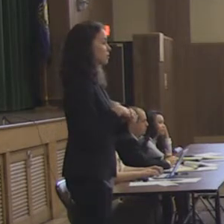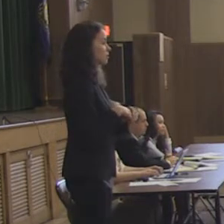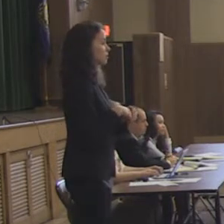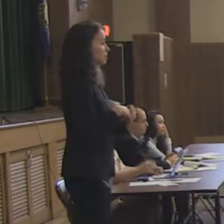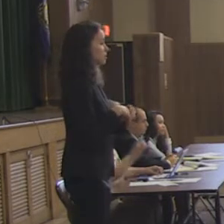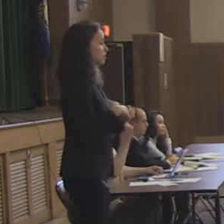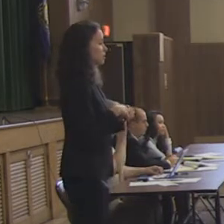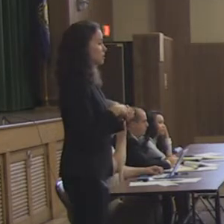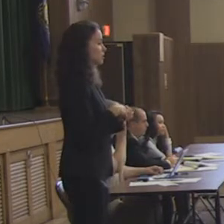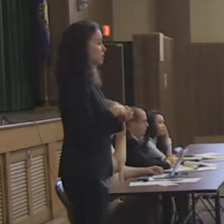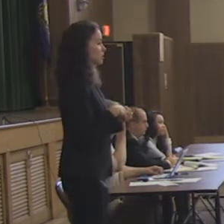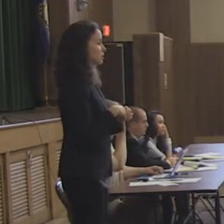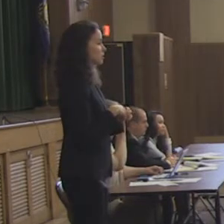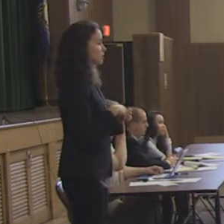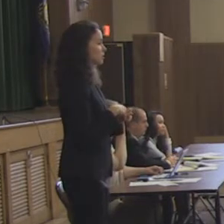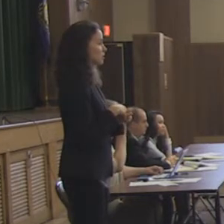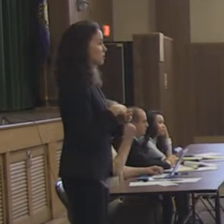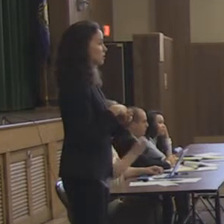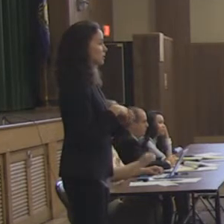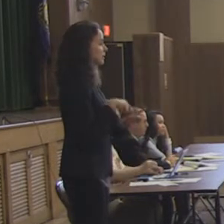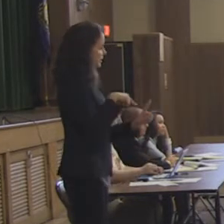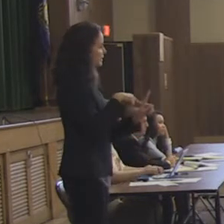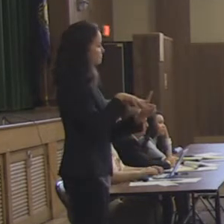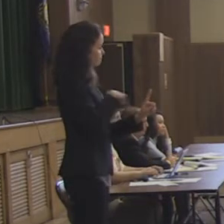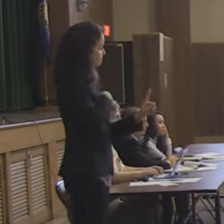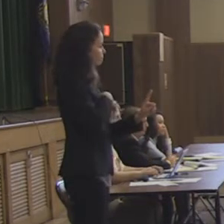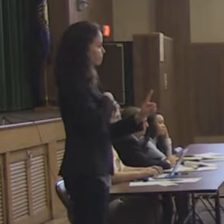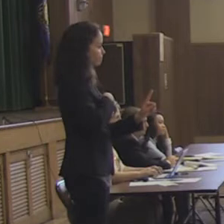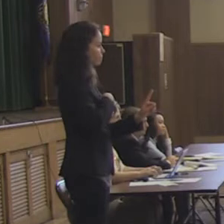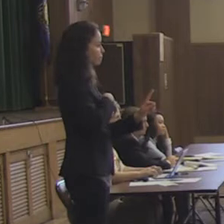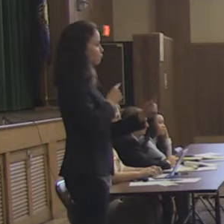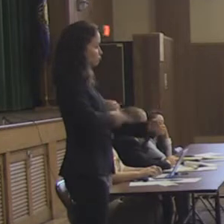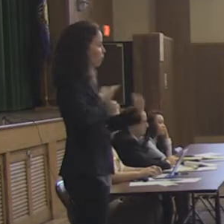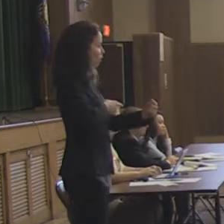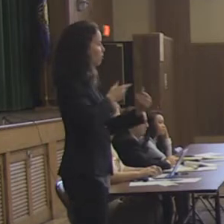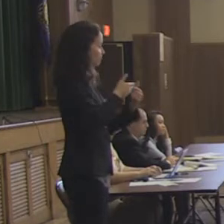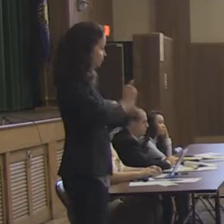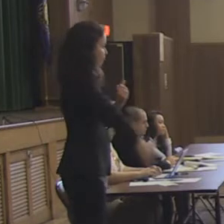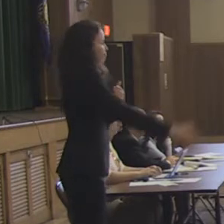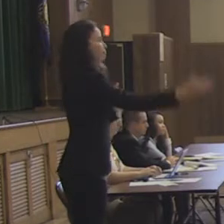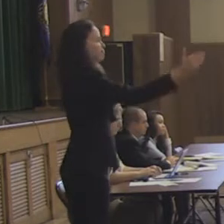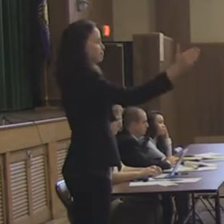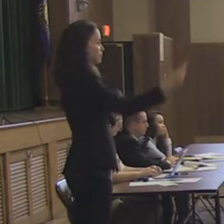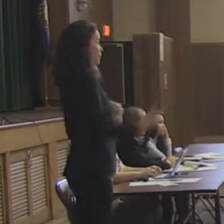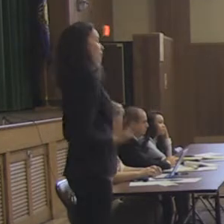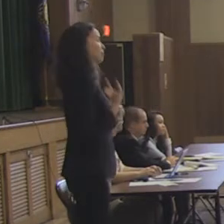He understands it's going to be a lifelong problem. But